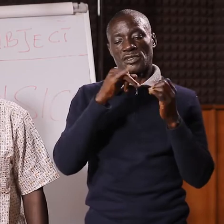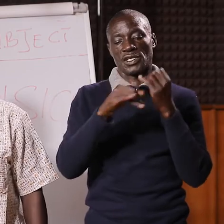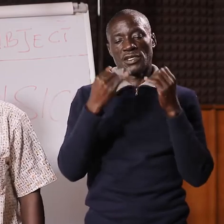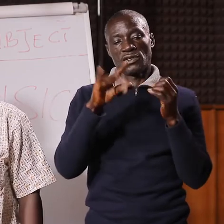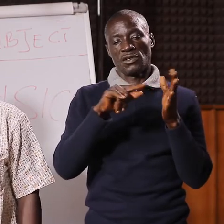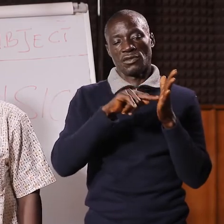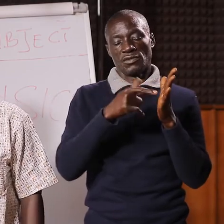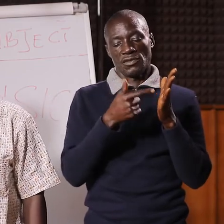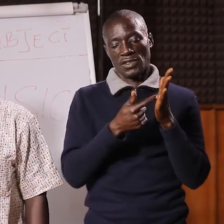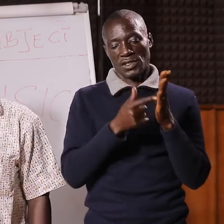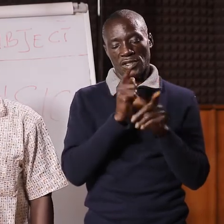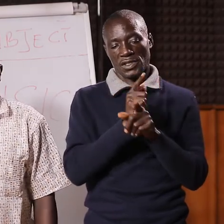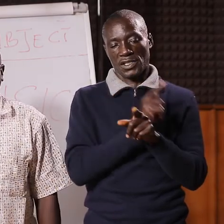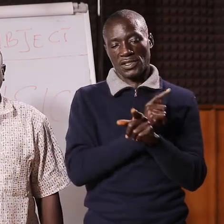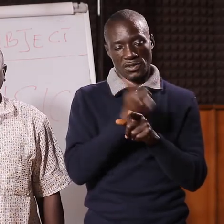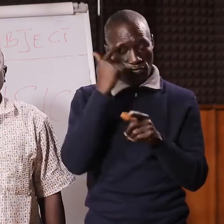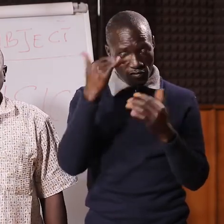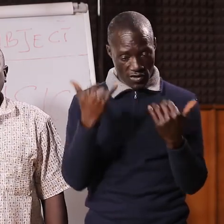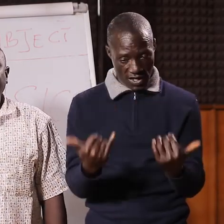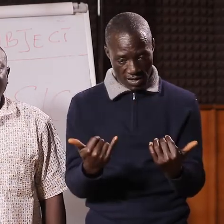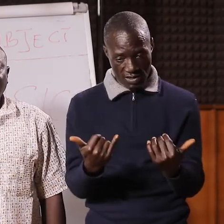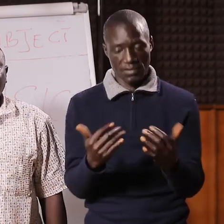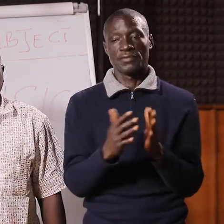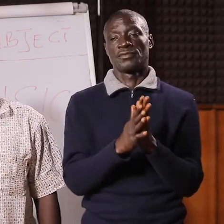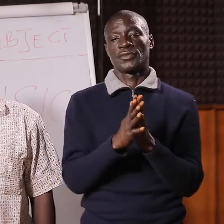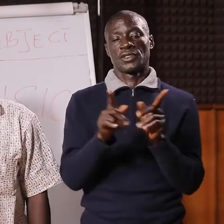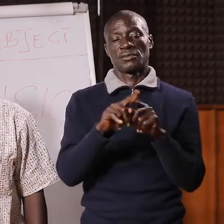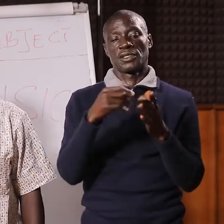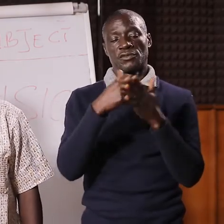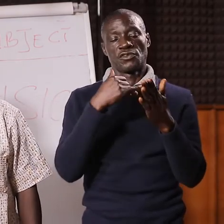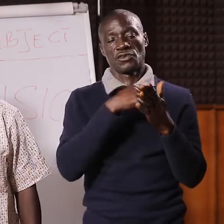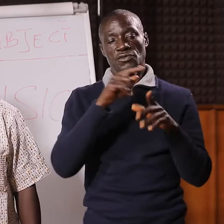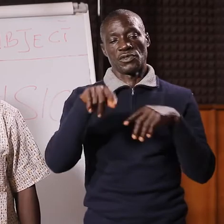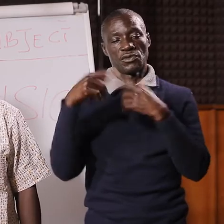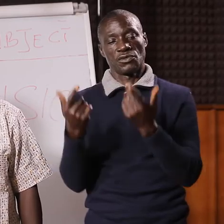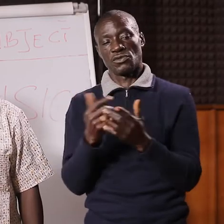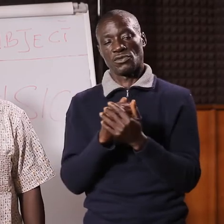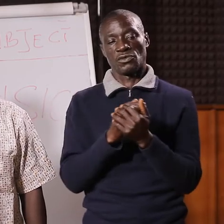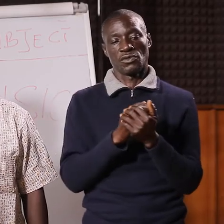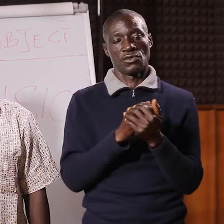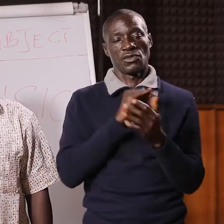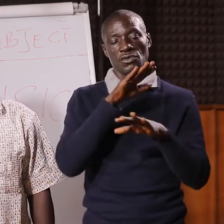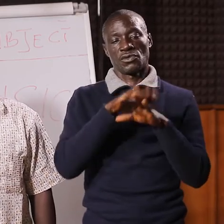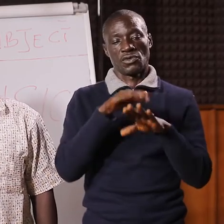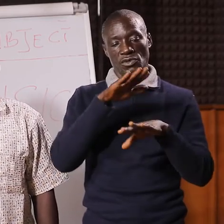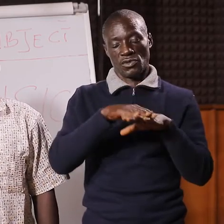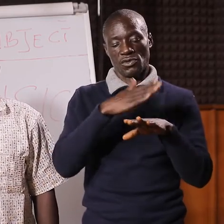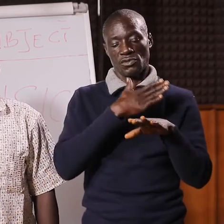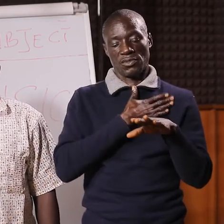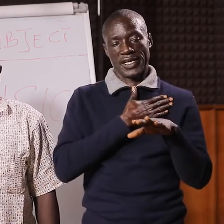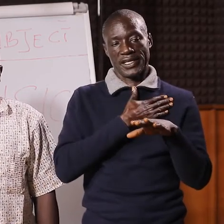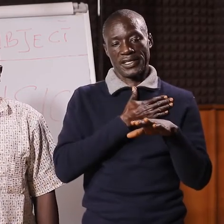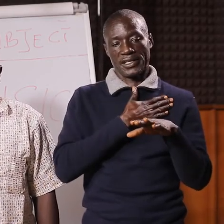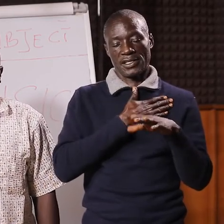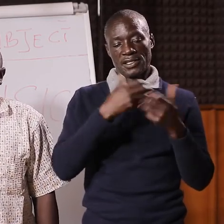end of our lesson for today. But before I go, I will call on my colleague,